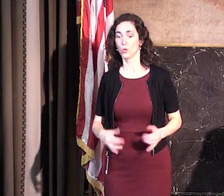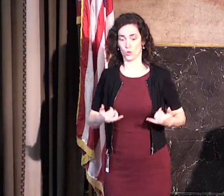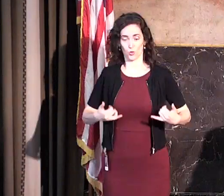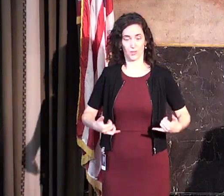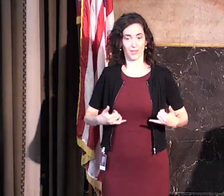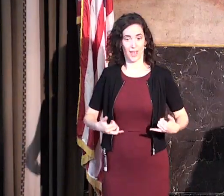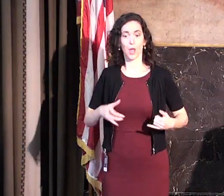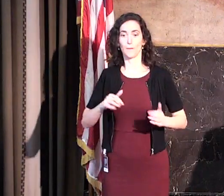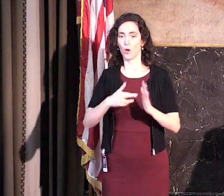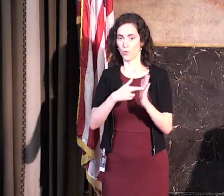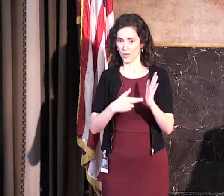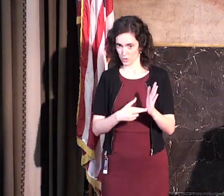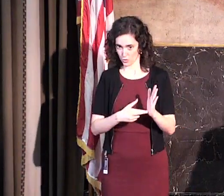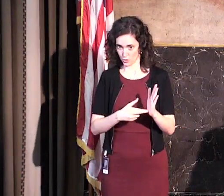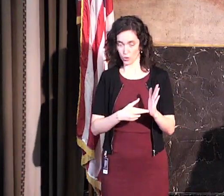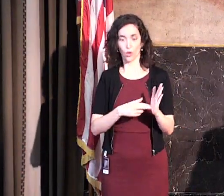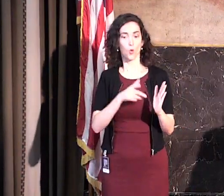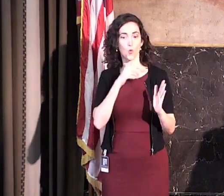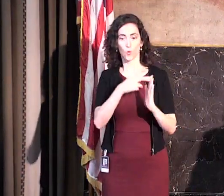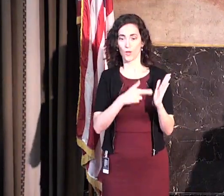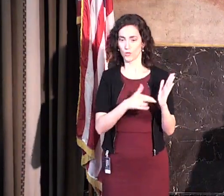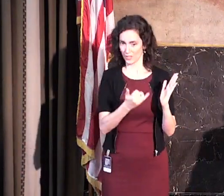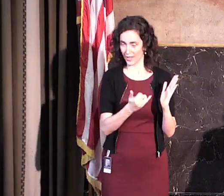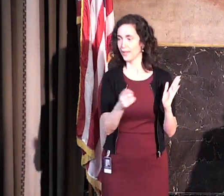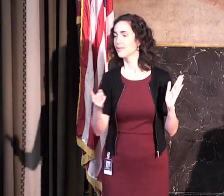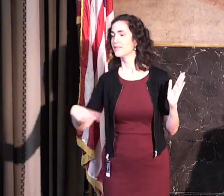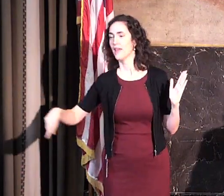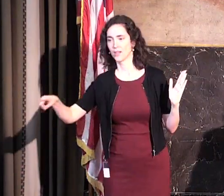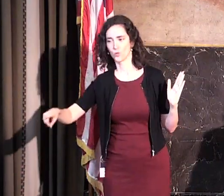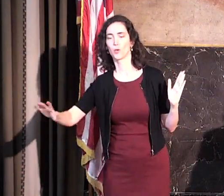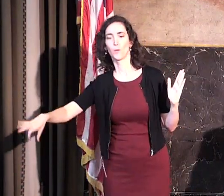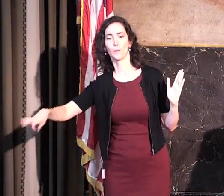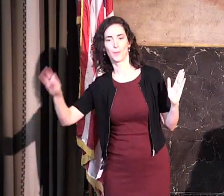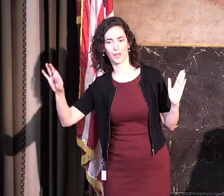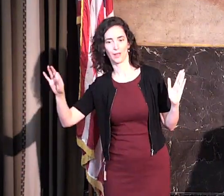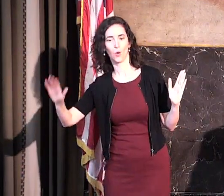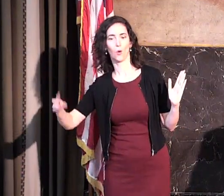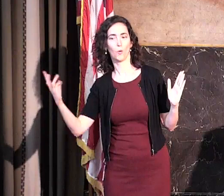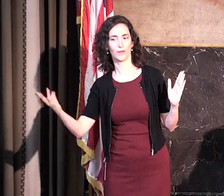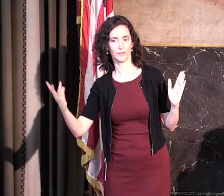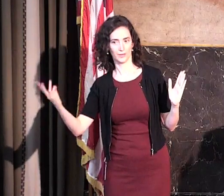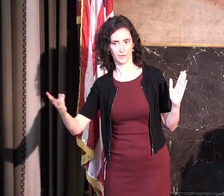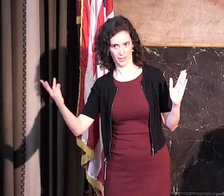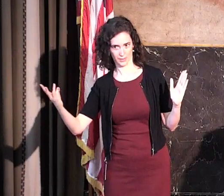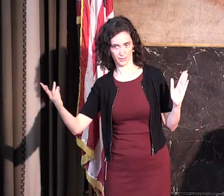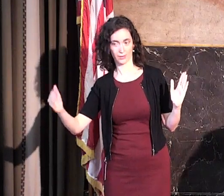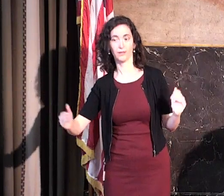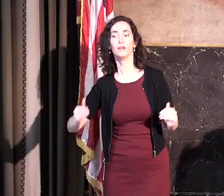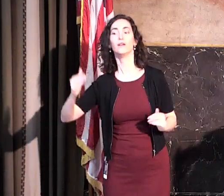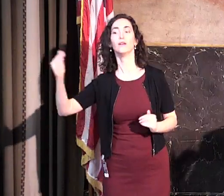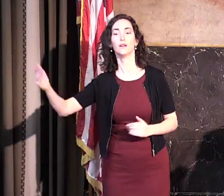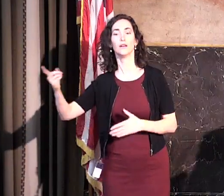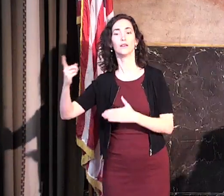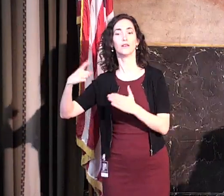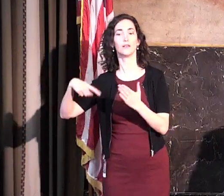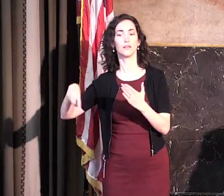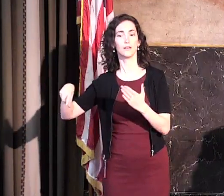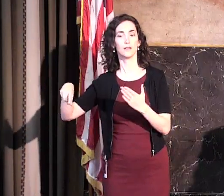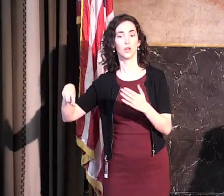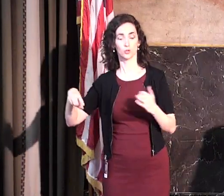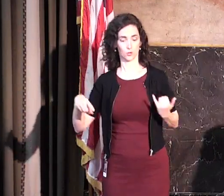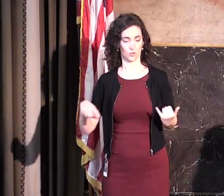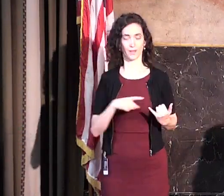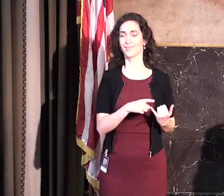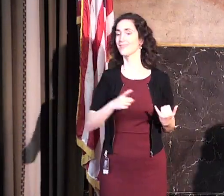today. And then the drawing will be Wednesday, and then the announcement will be a week from